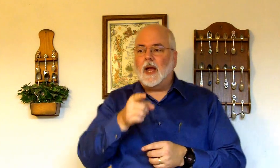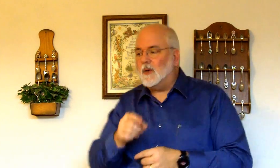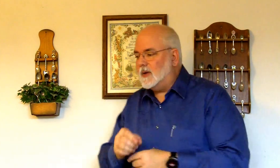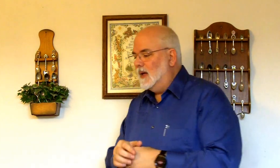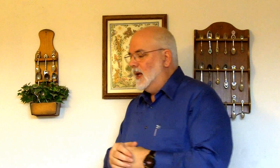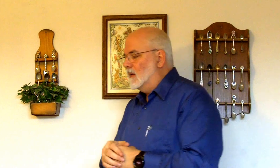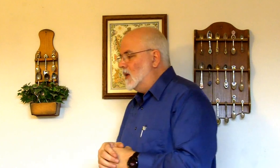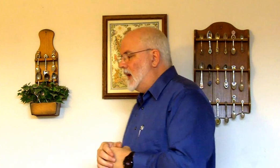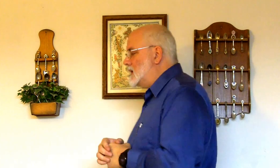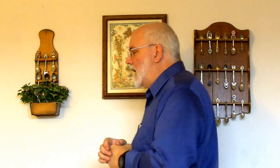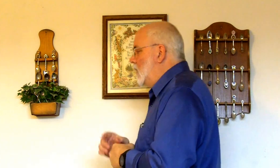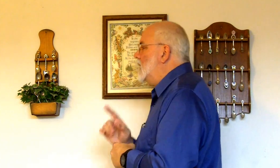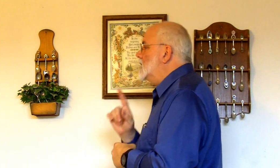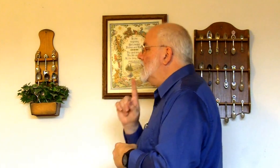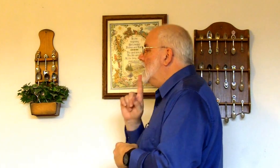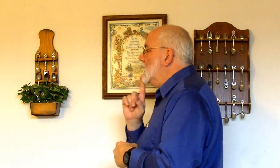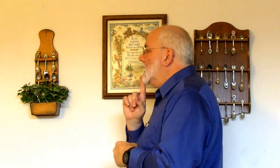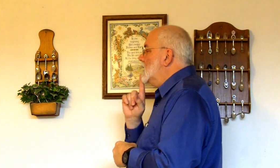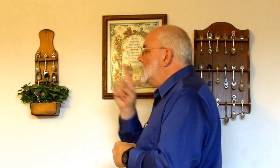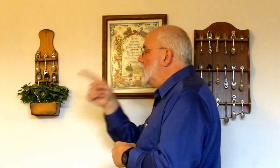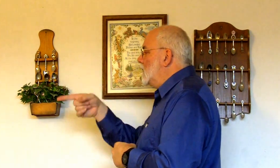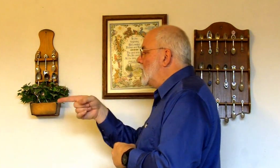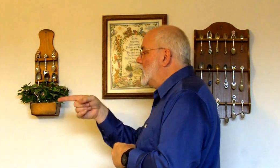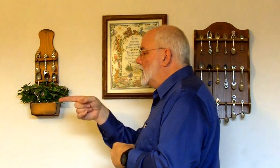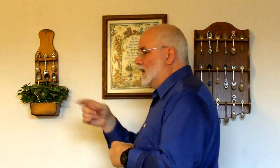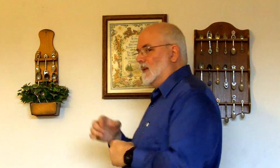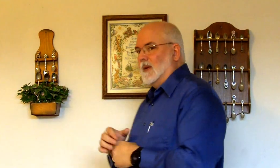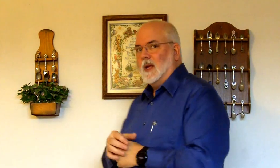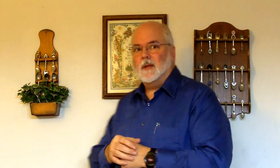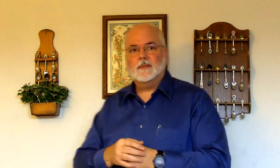out. Use that sideways. Truth. Okay?